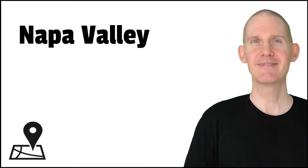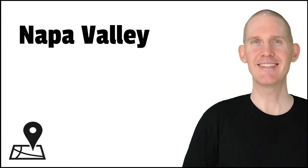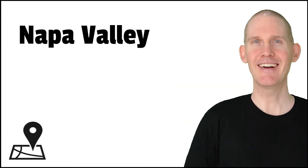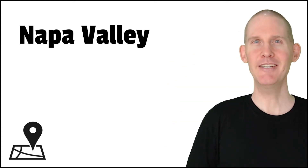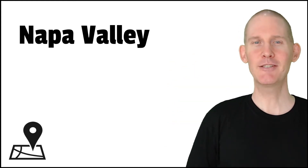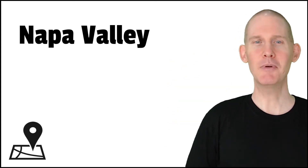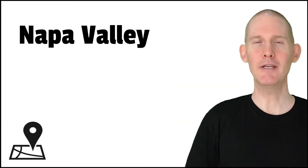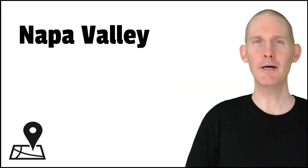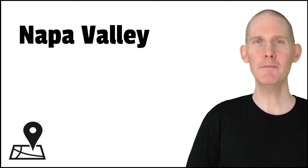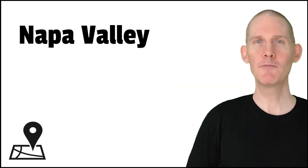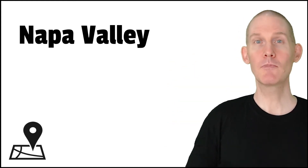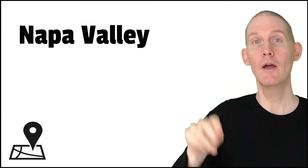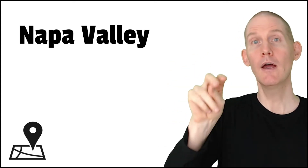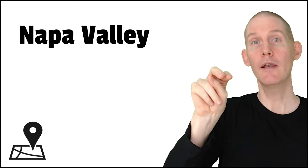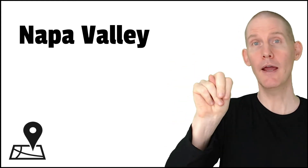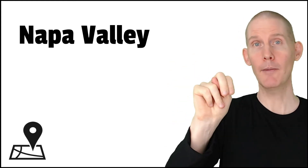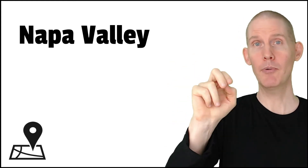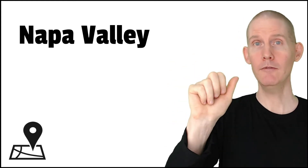All right, speeding up. Napa